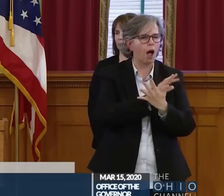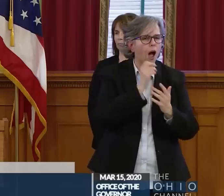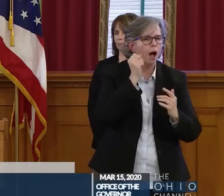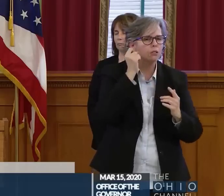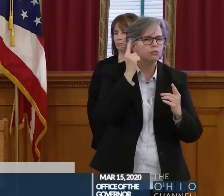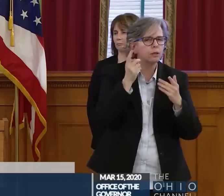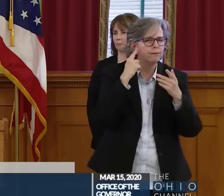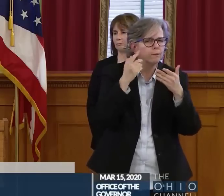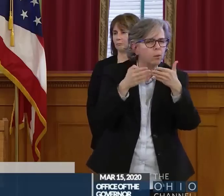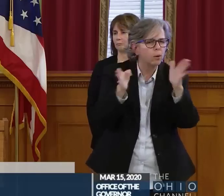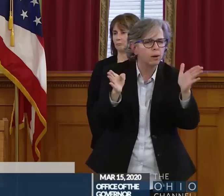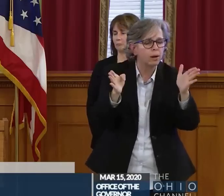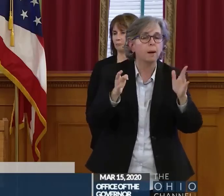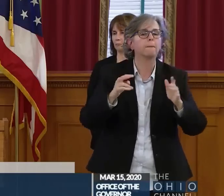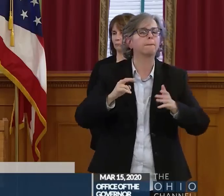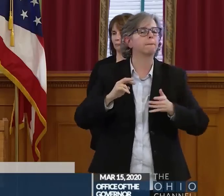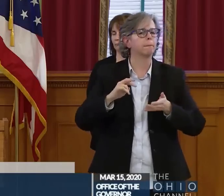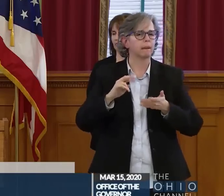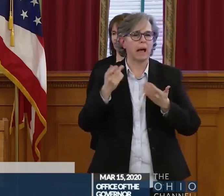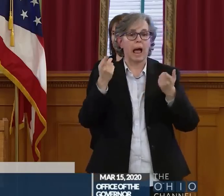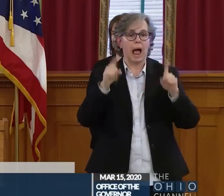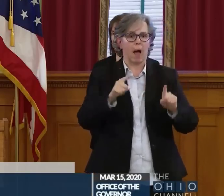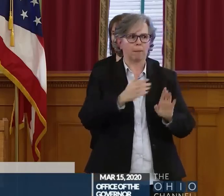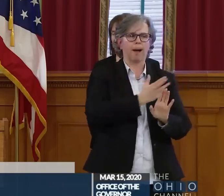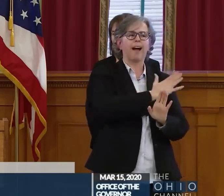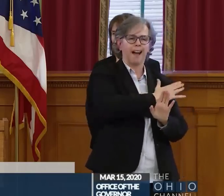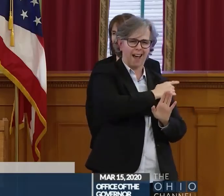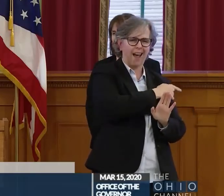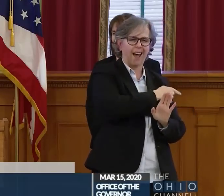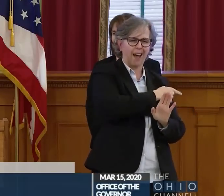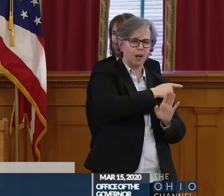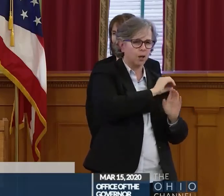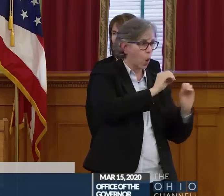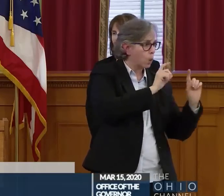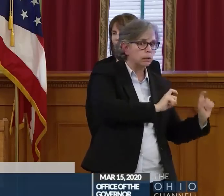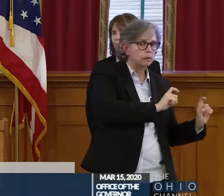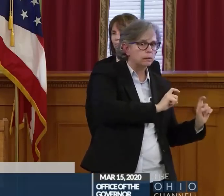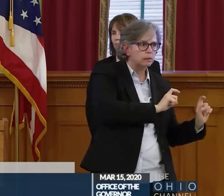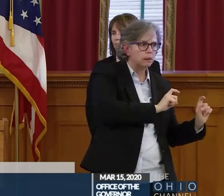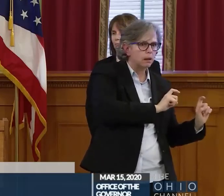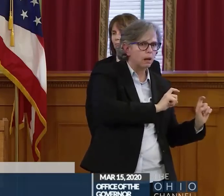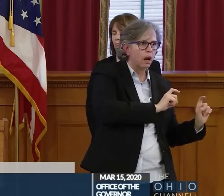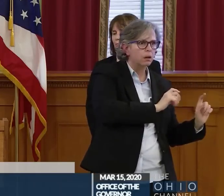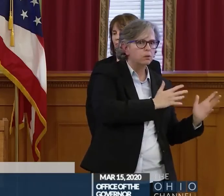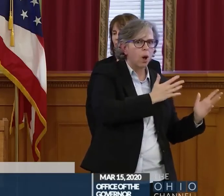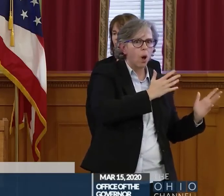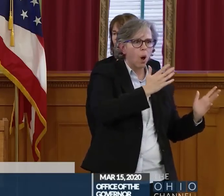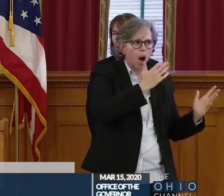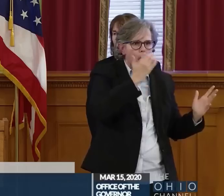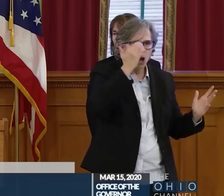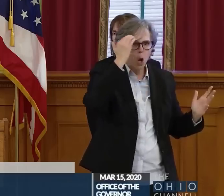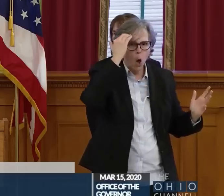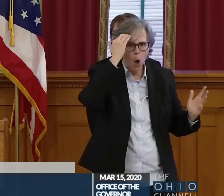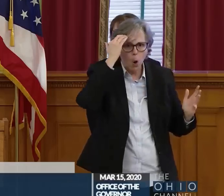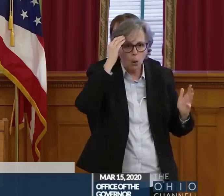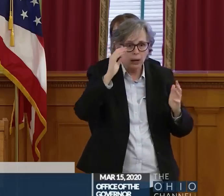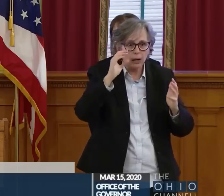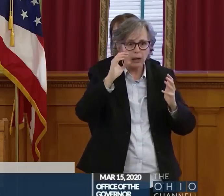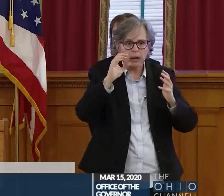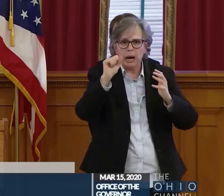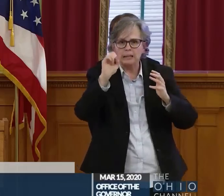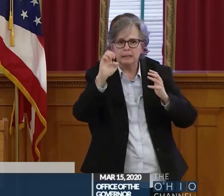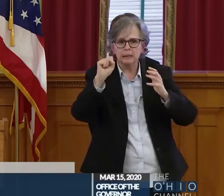event. Because of our lack of testing, cases are just the tip of the iceberg. And in reality, it's